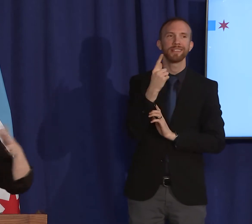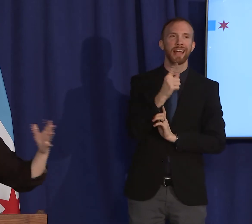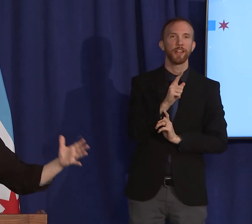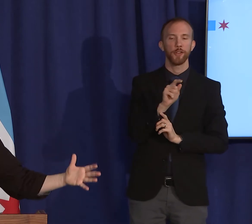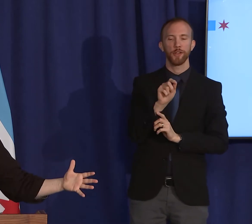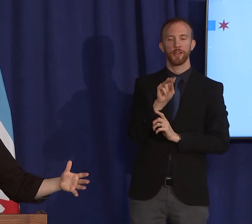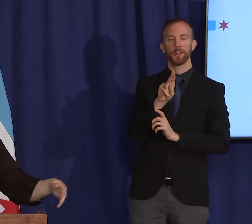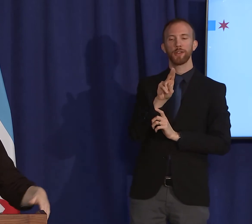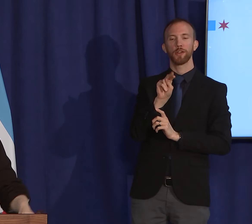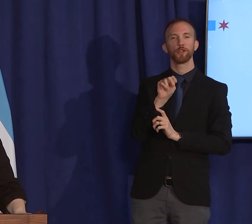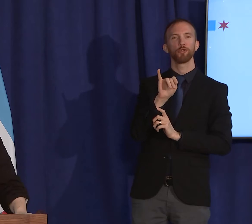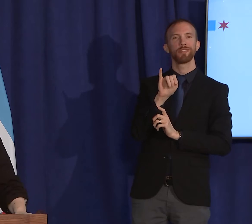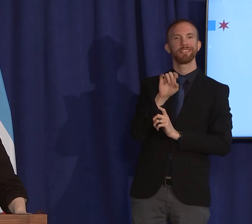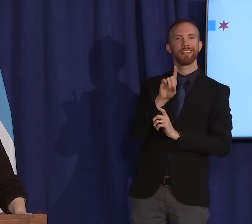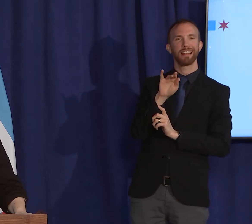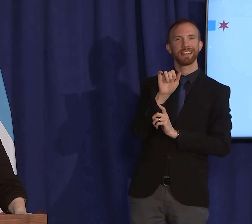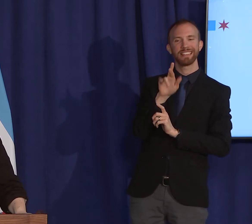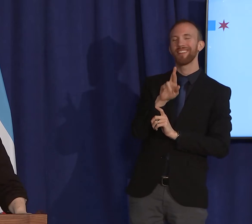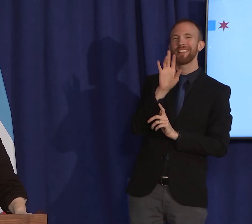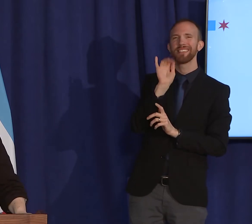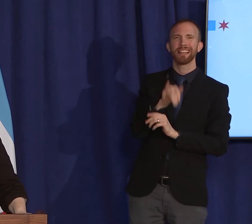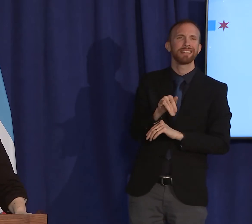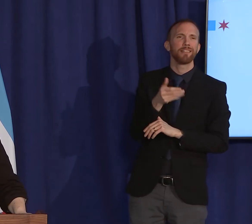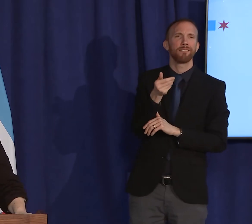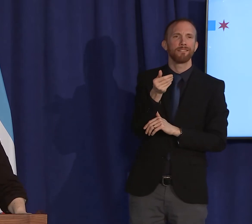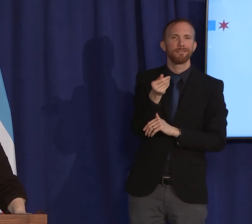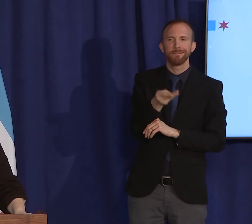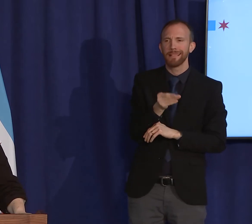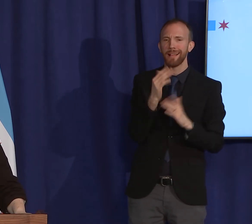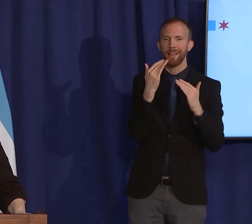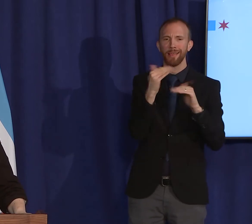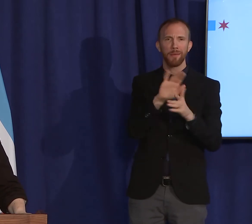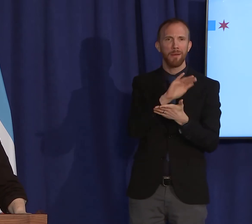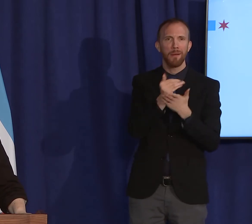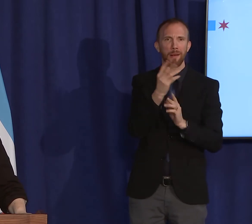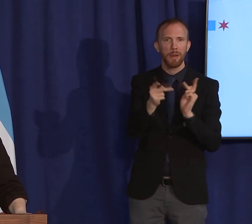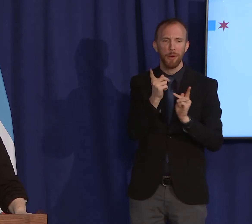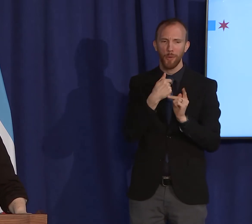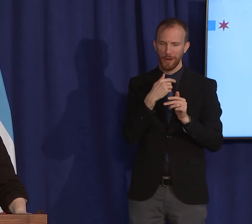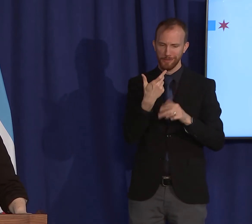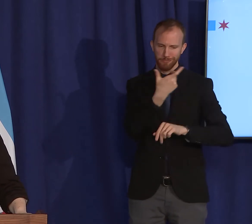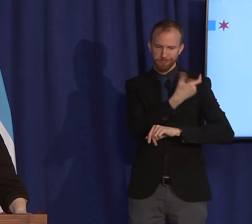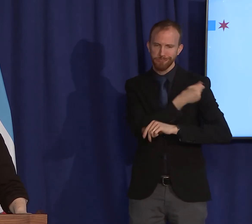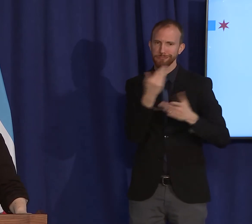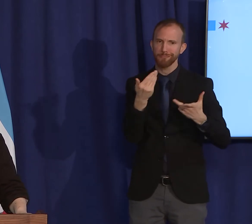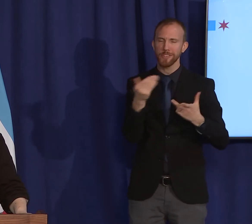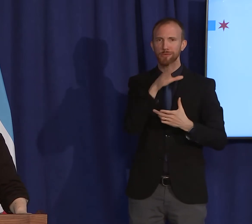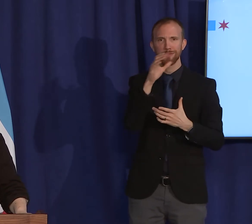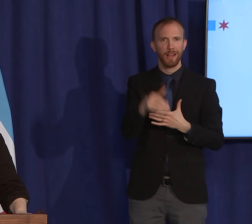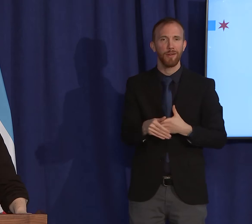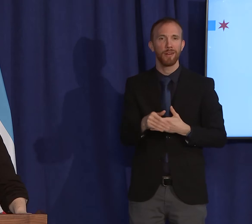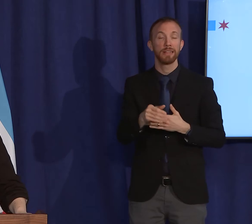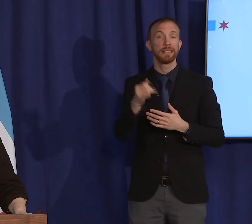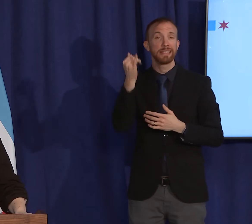It's a small piece related to the vaccinating that we're doing across the state. Nothing has changed. If you don't live in a prioritized zip